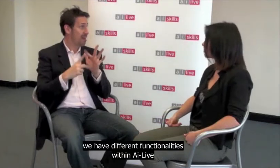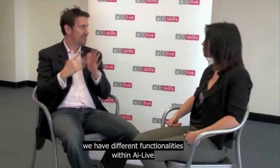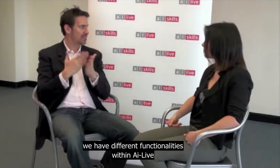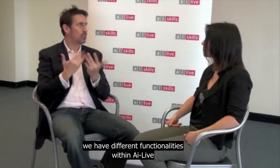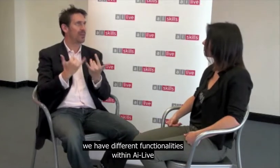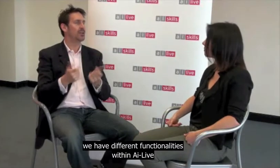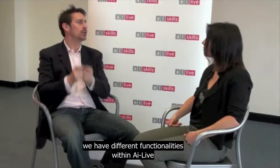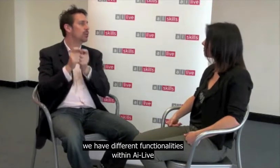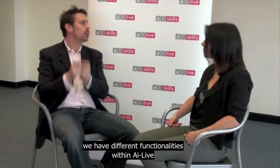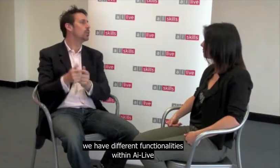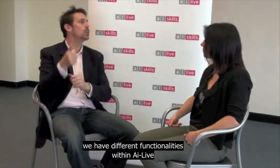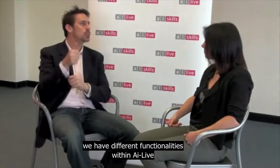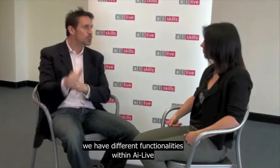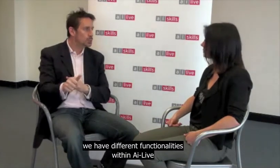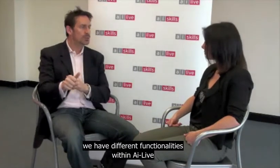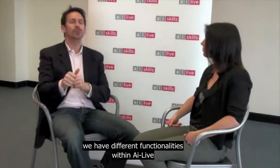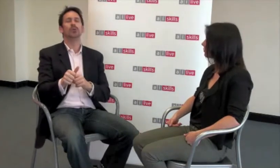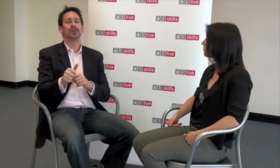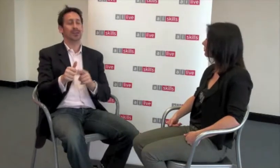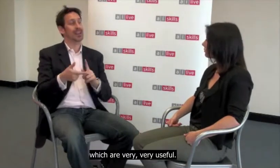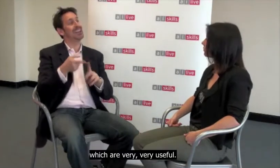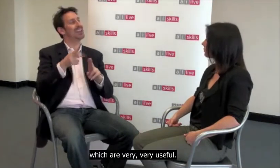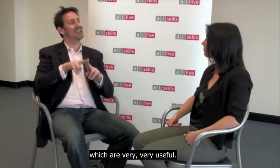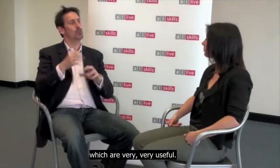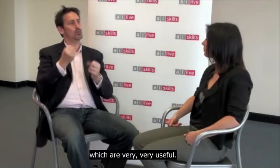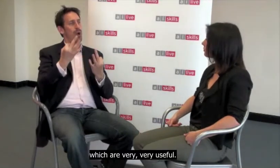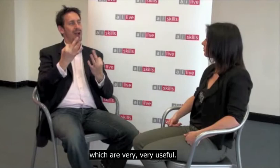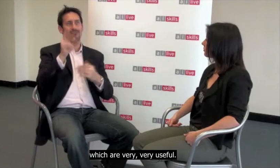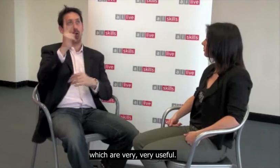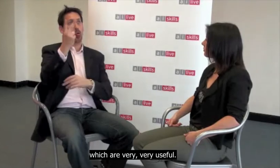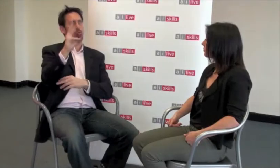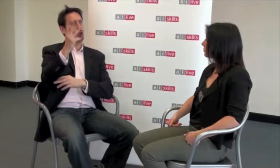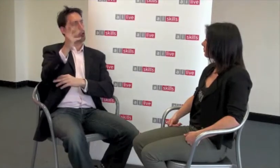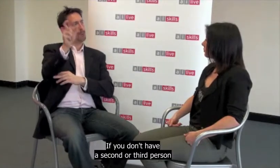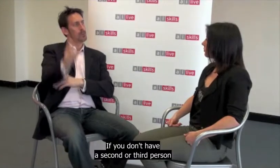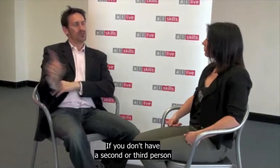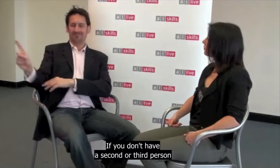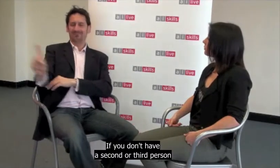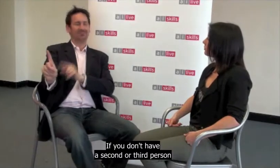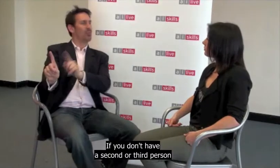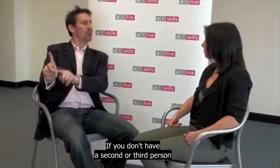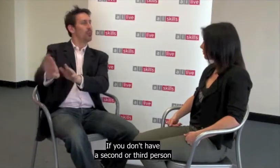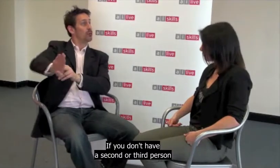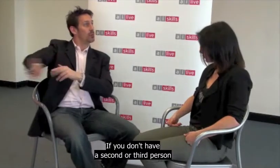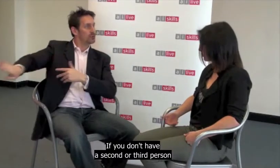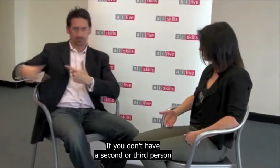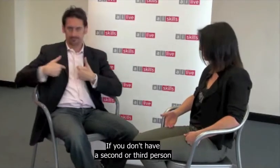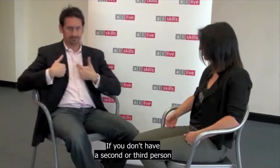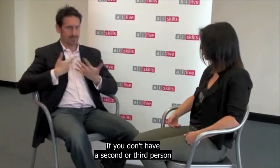functionalities within AI Live which are very, very useful. If you don't have a second or third person